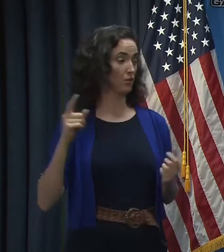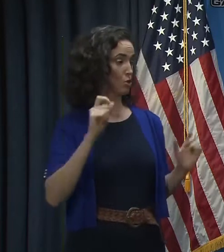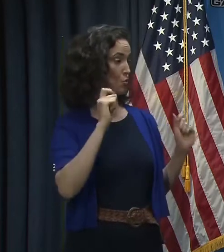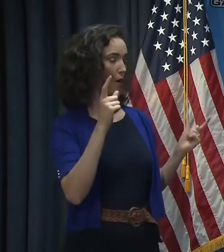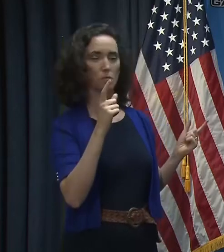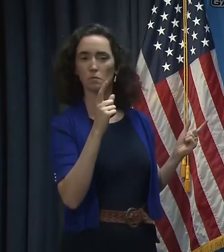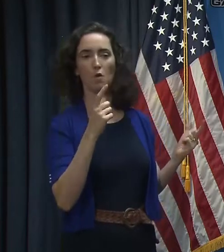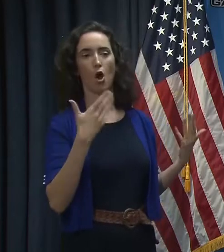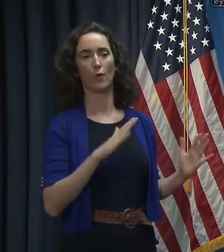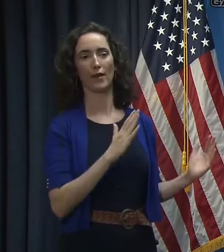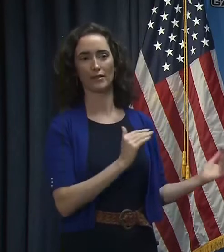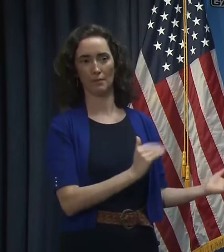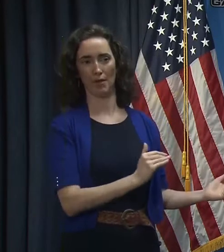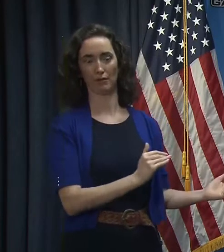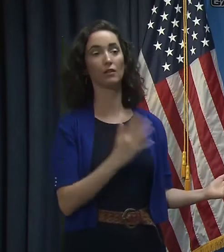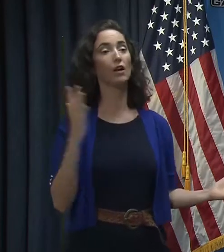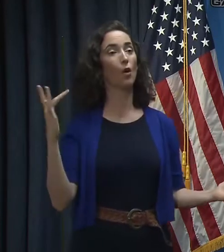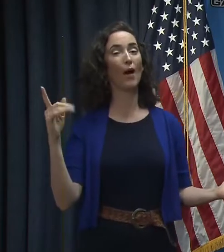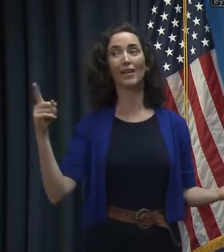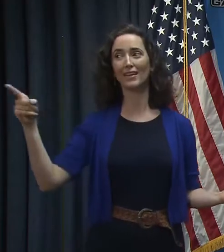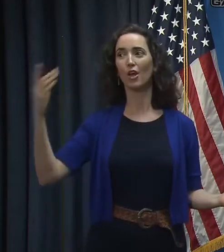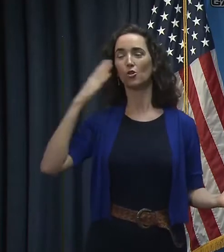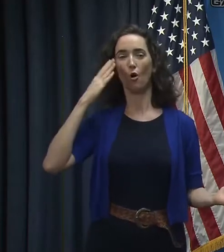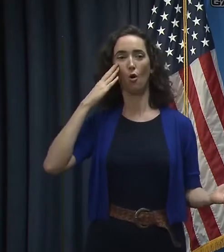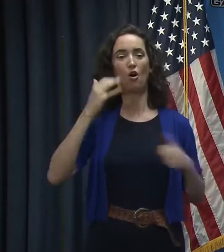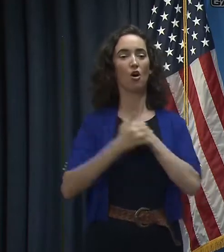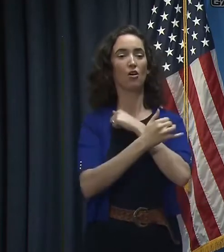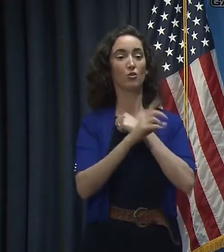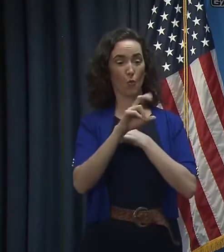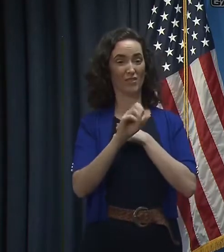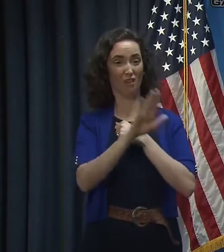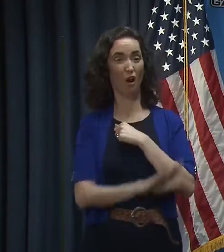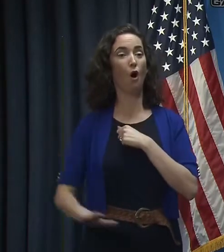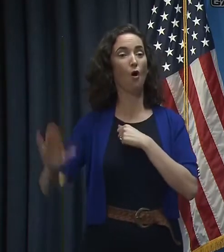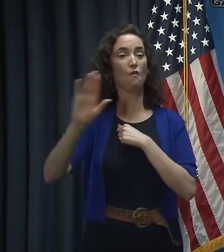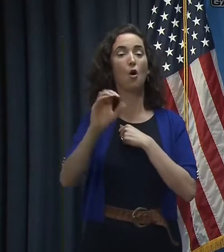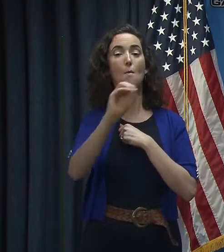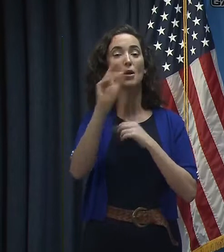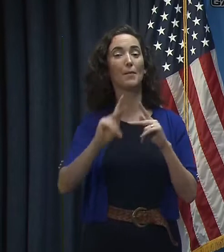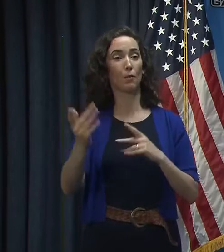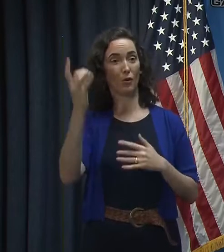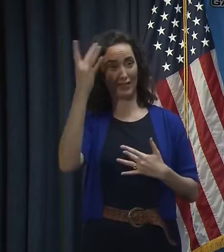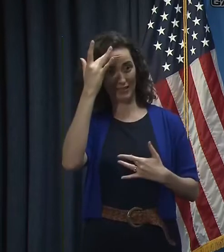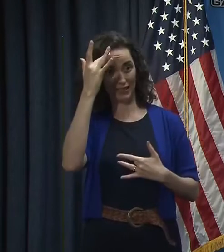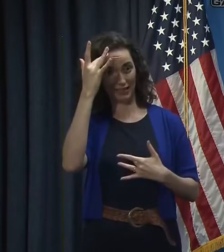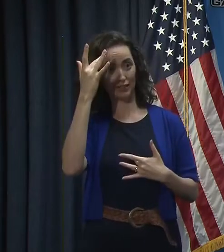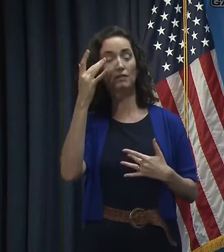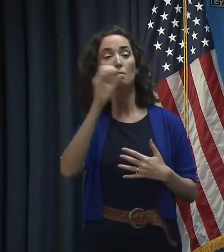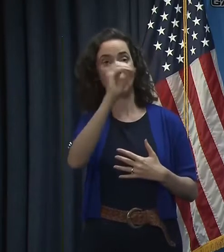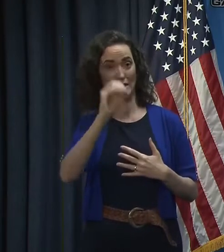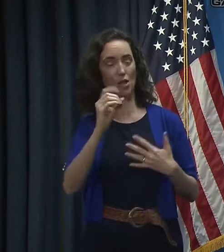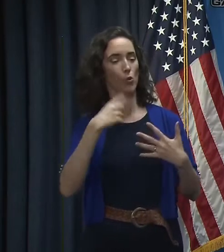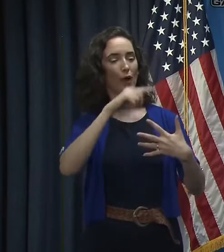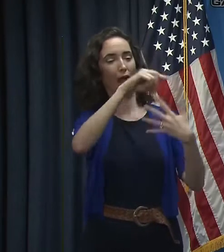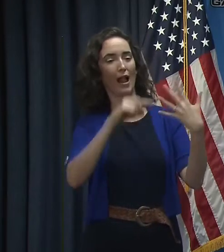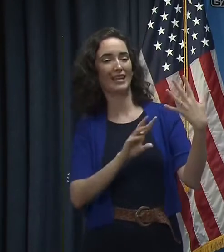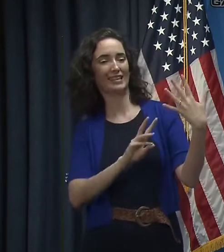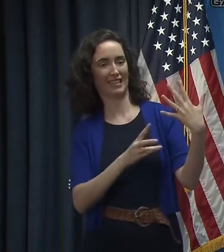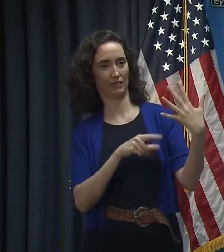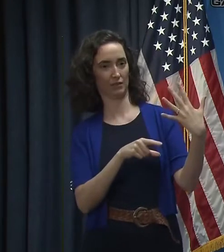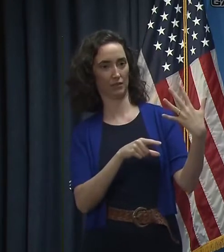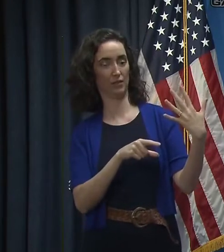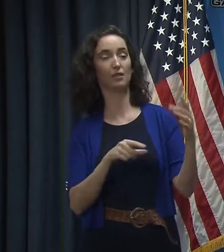surprising when you know that we're number 6 in the country per capita for cases, and the rate